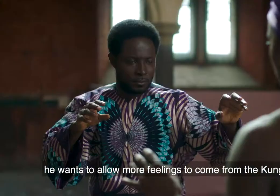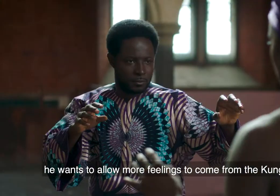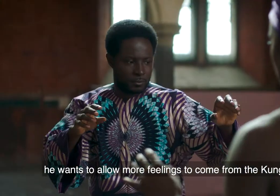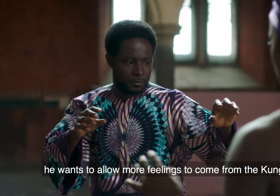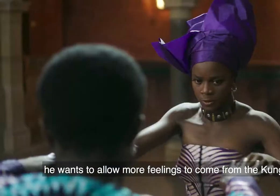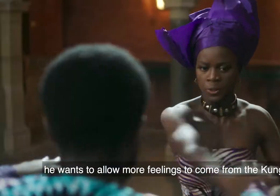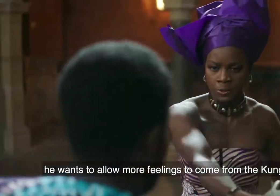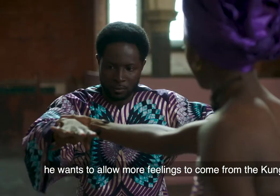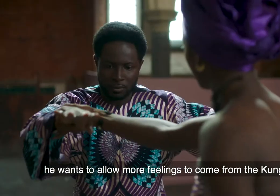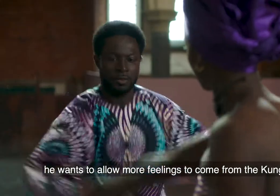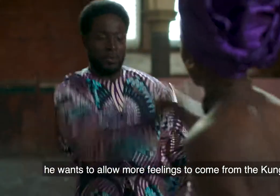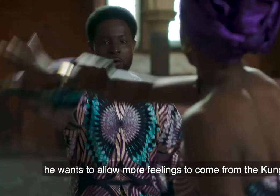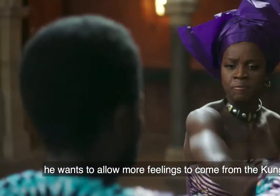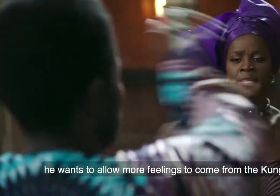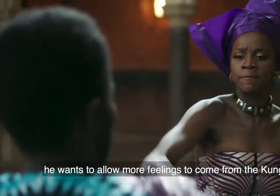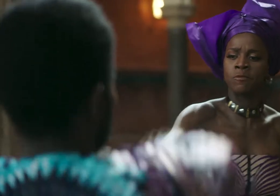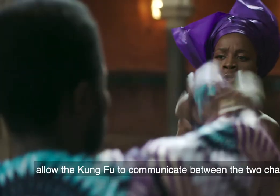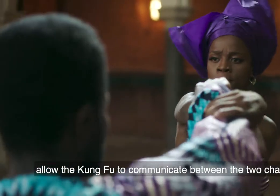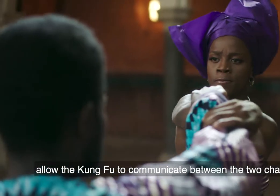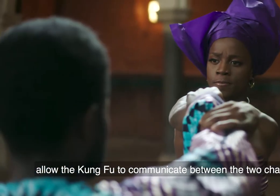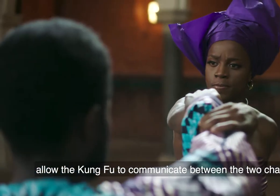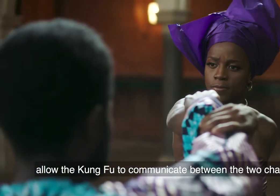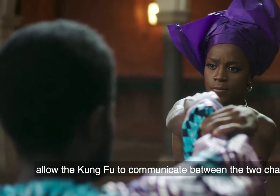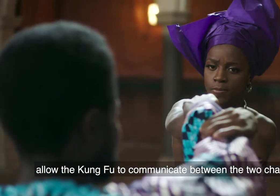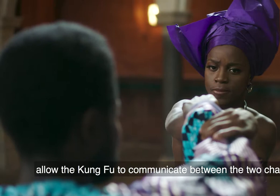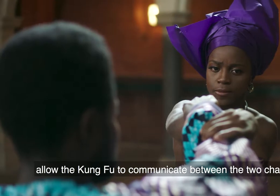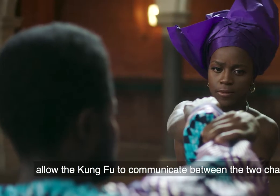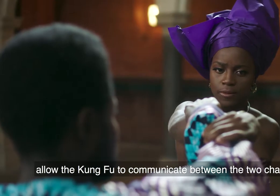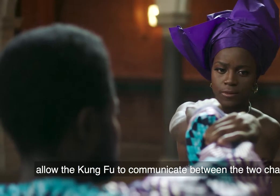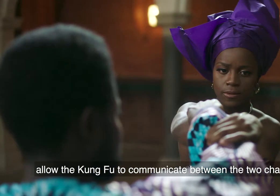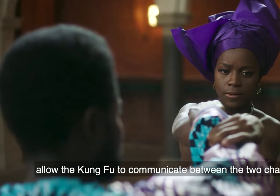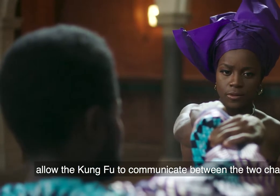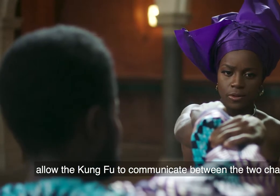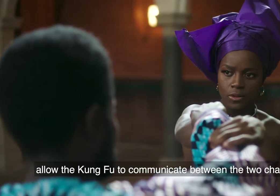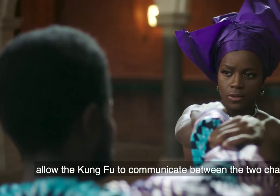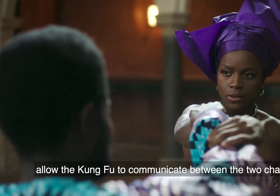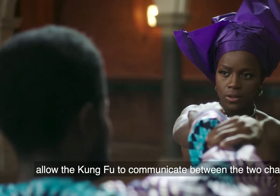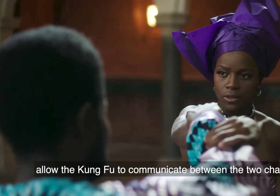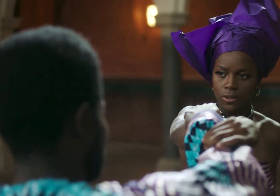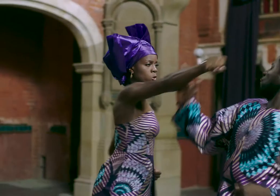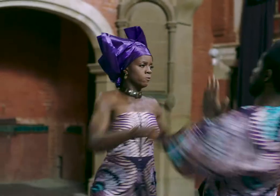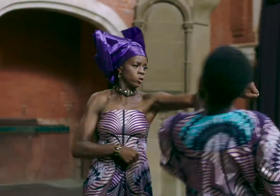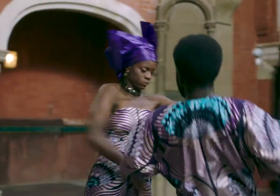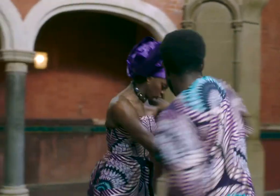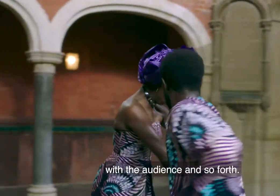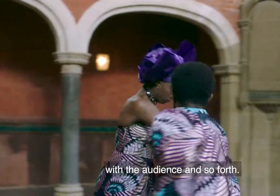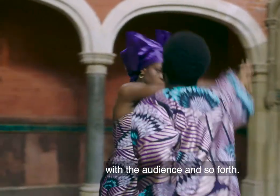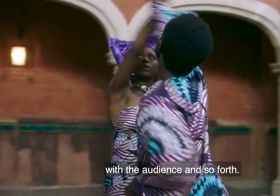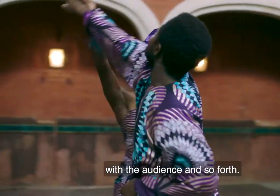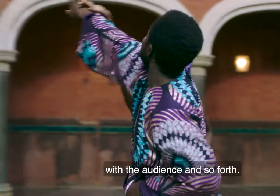more feelings to come from the kung fu. Allow the kung fu to communicate between the two characters with the audience